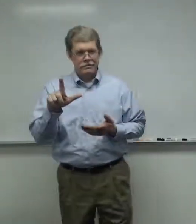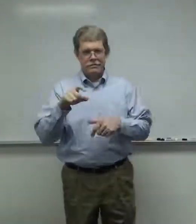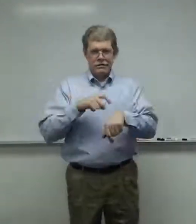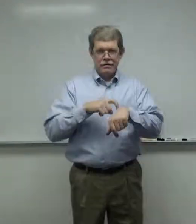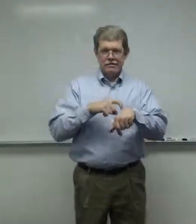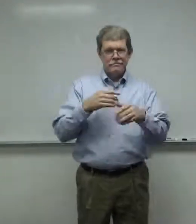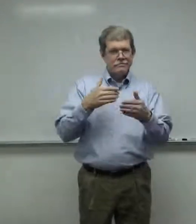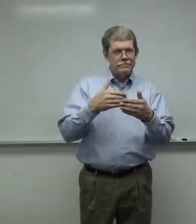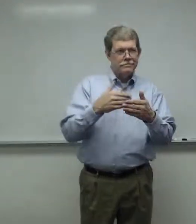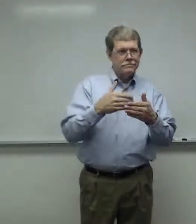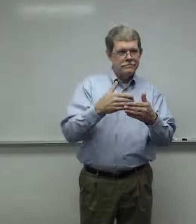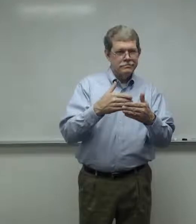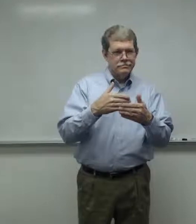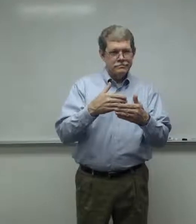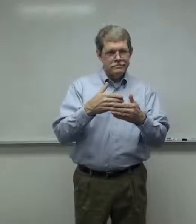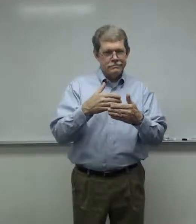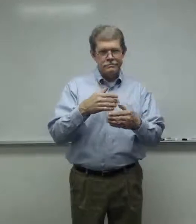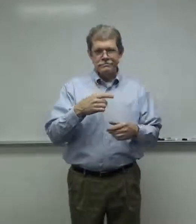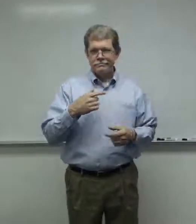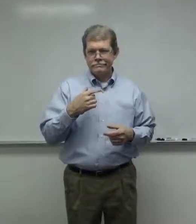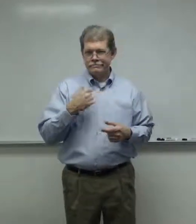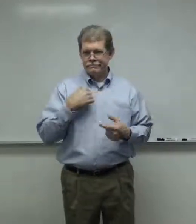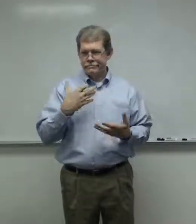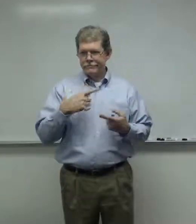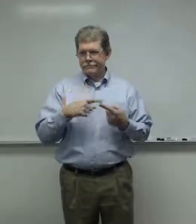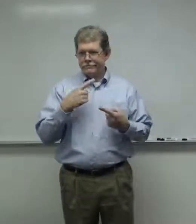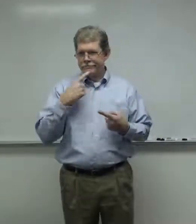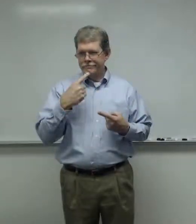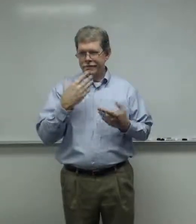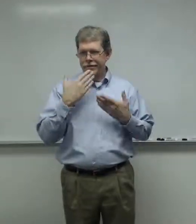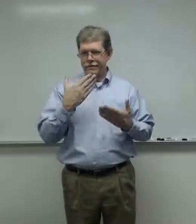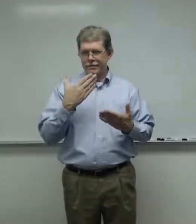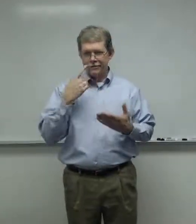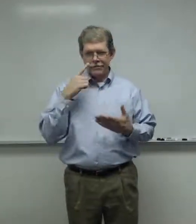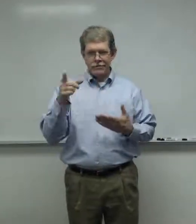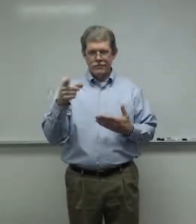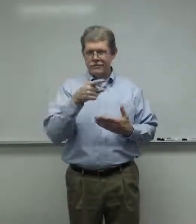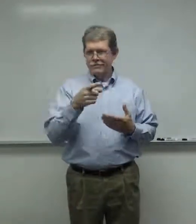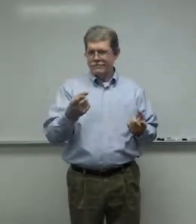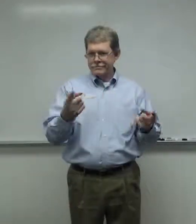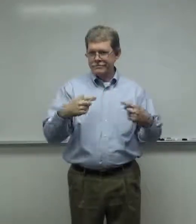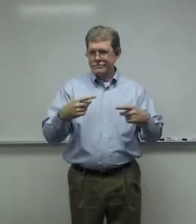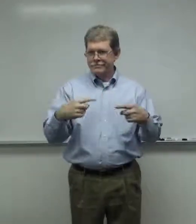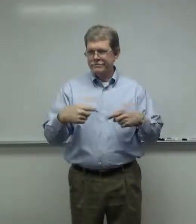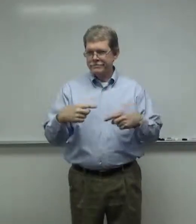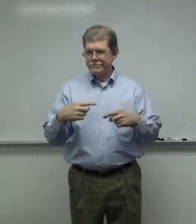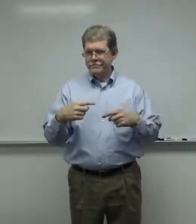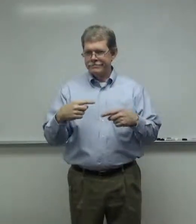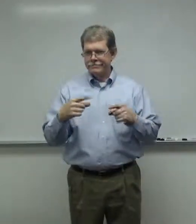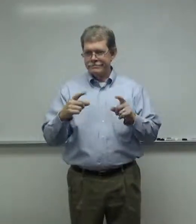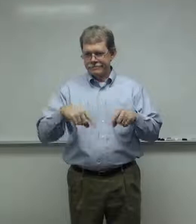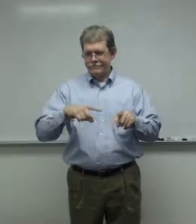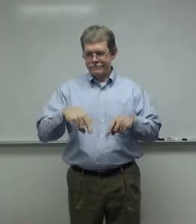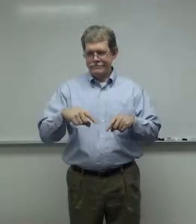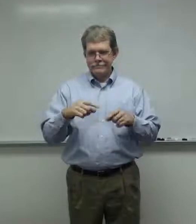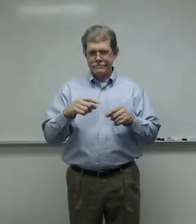I guess that's all. We're about out of time. I do want to say thank you for coming to